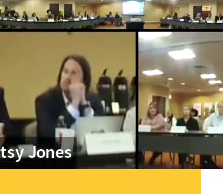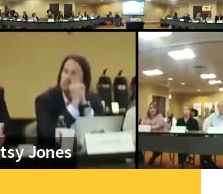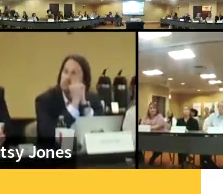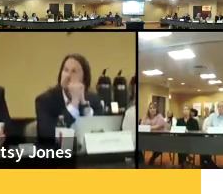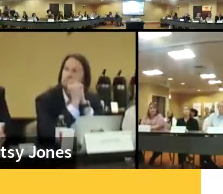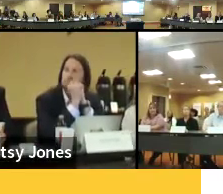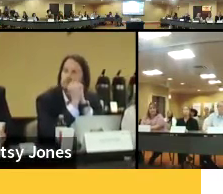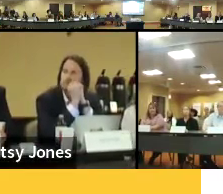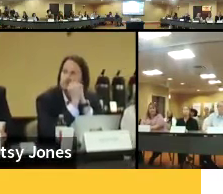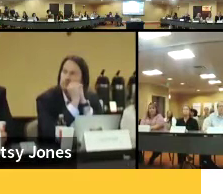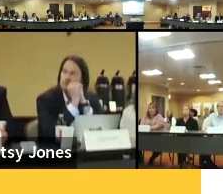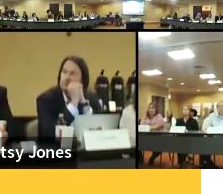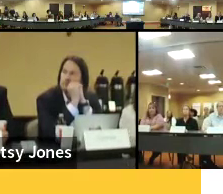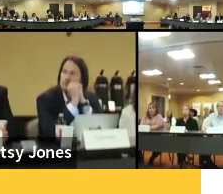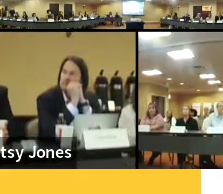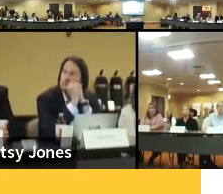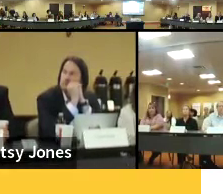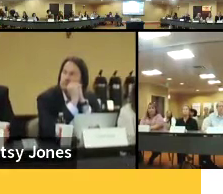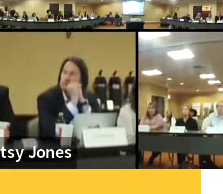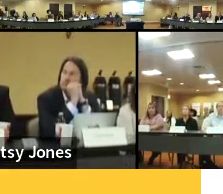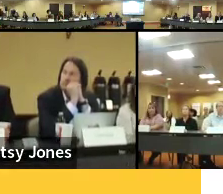This is an individual who we work with.